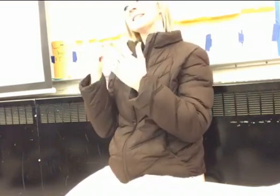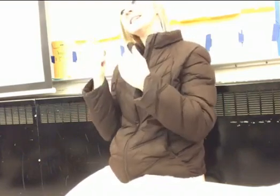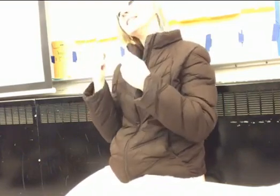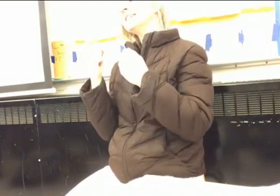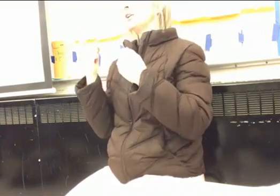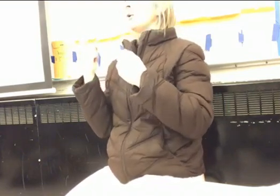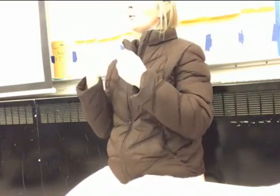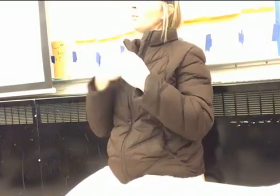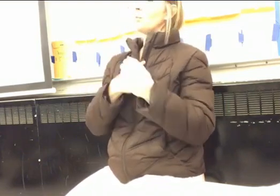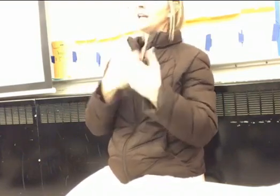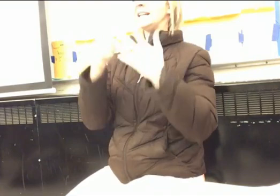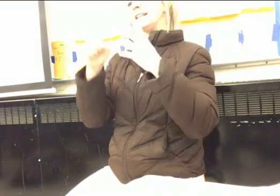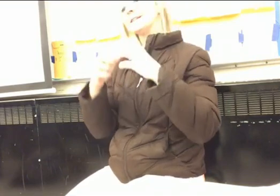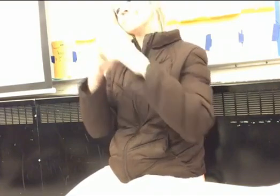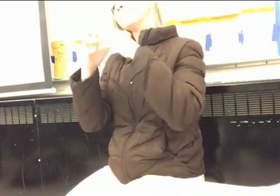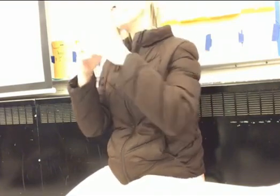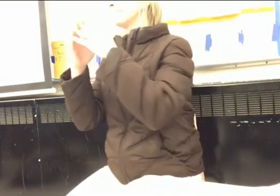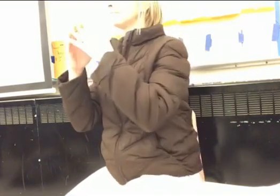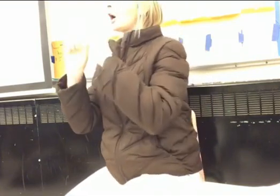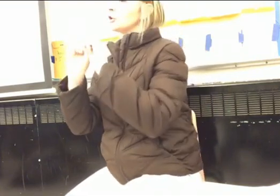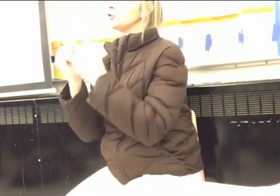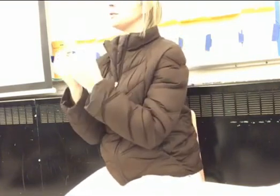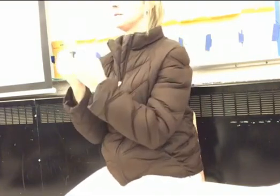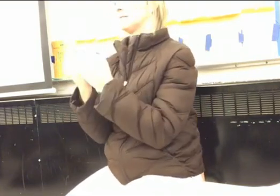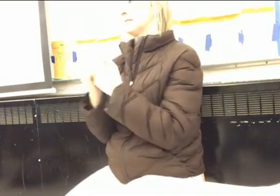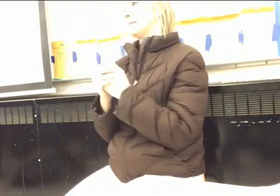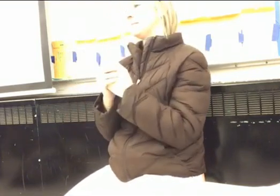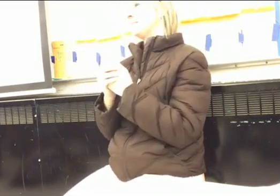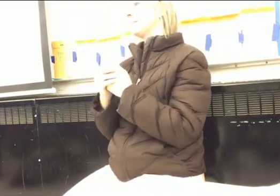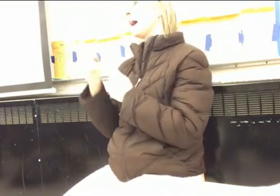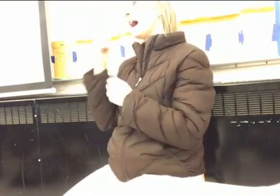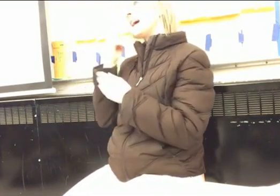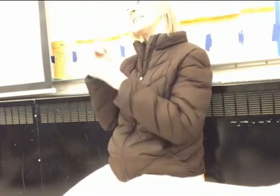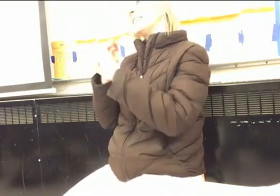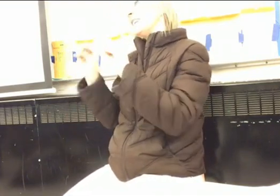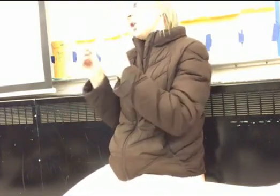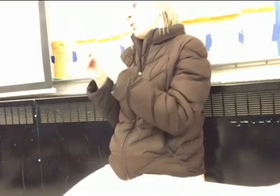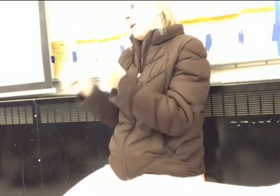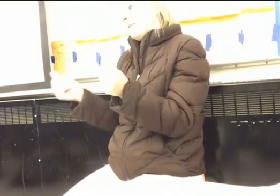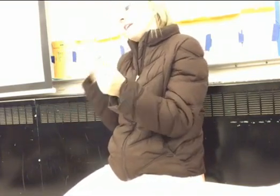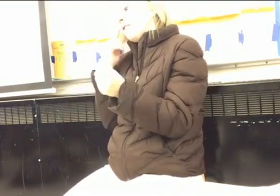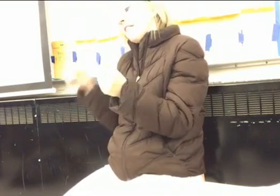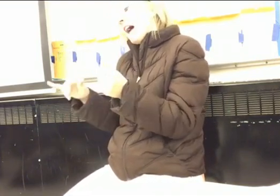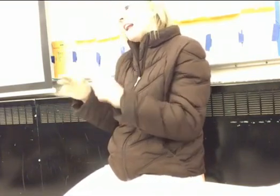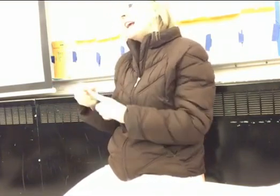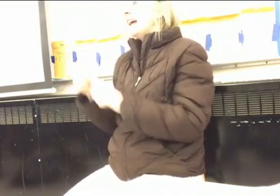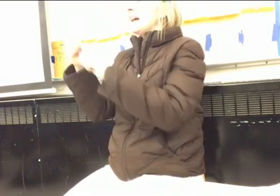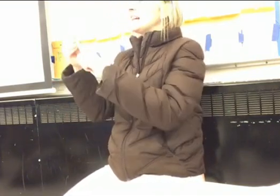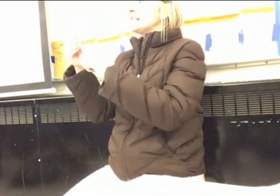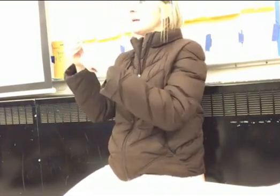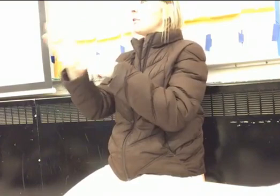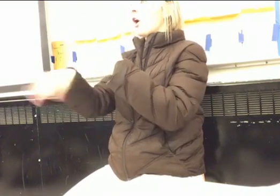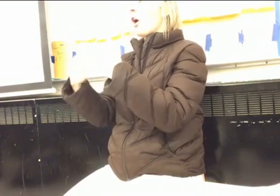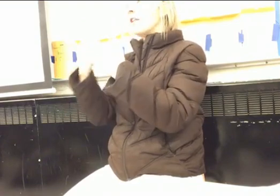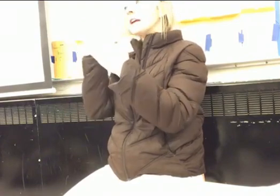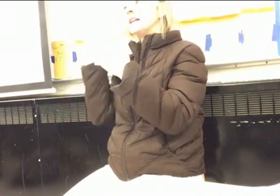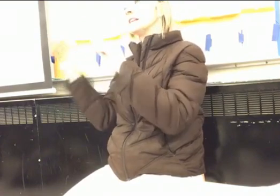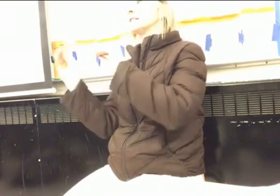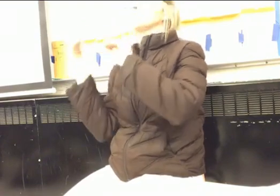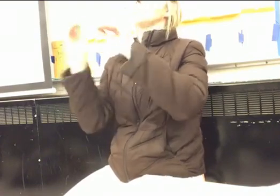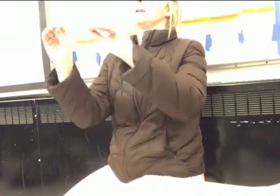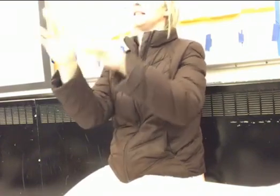coming into contact with these native tribes. It then says, I see no remedy for this except in placing all the Indians on